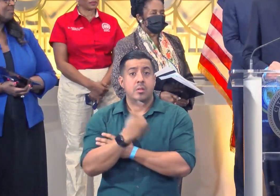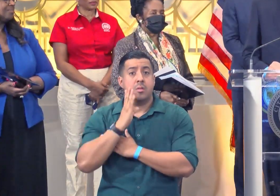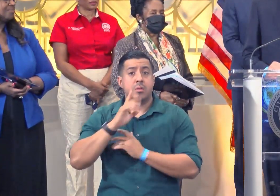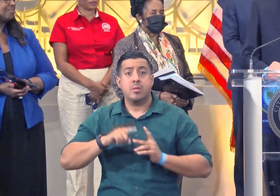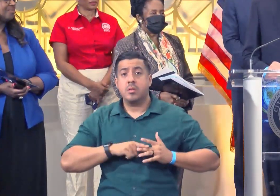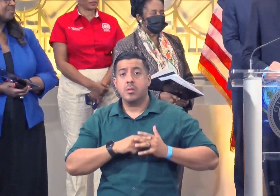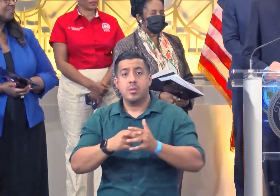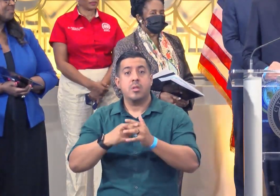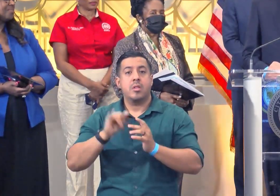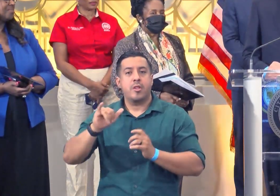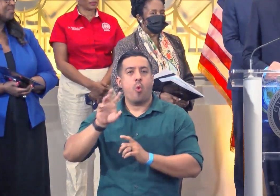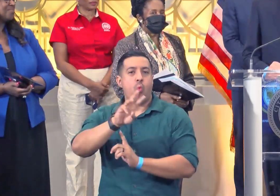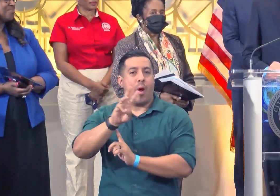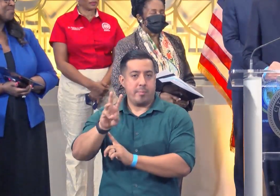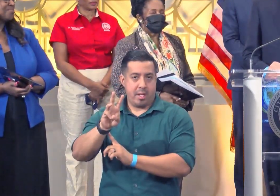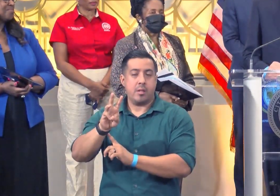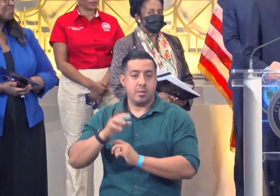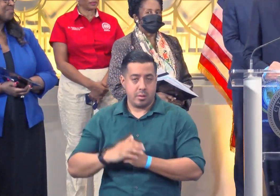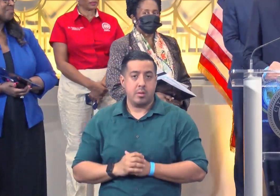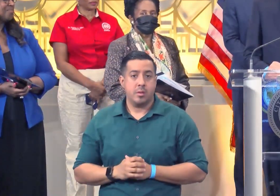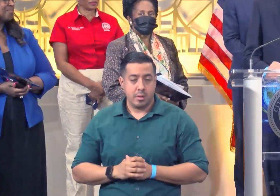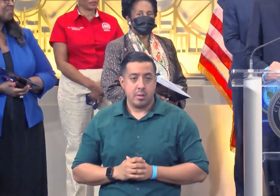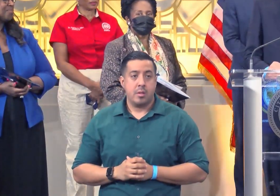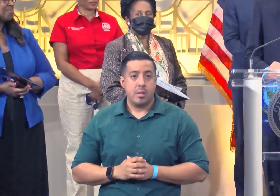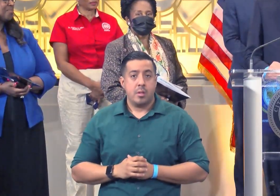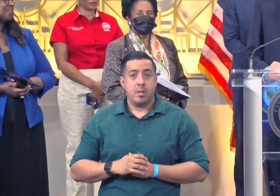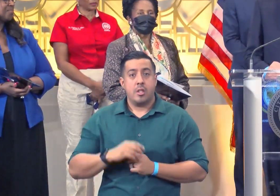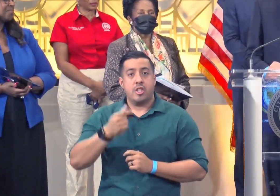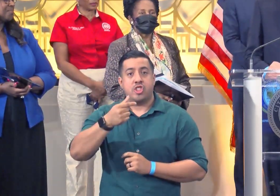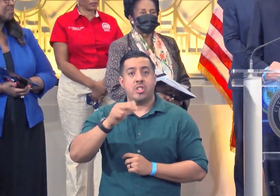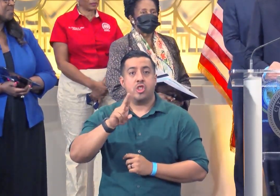the foundation's website,